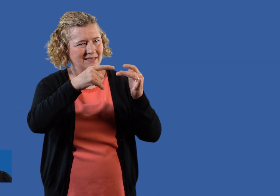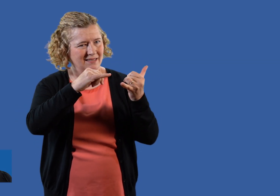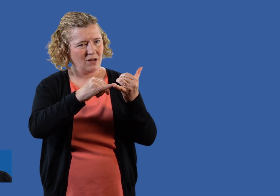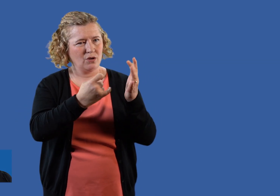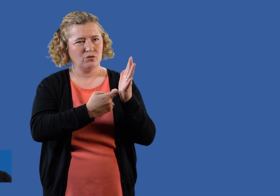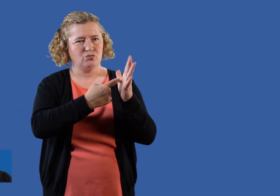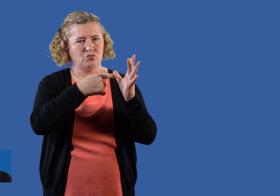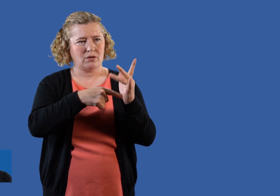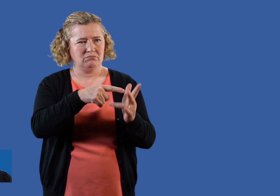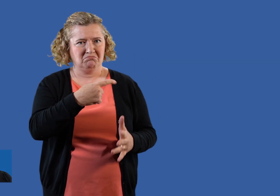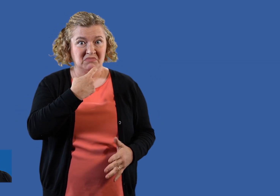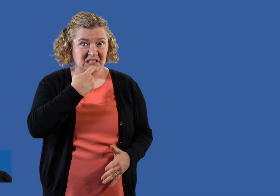severity.